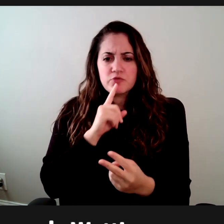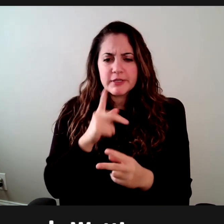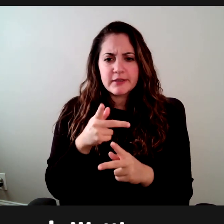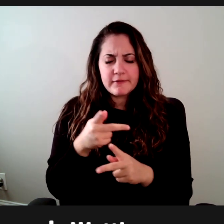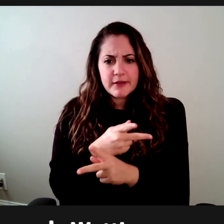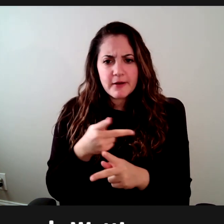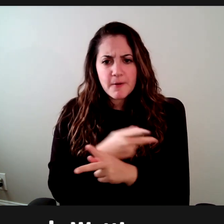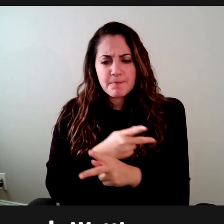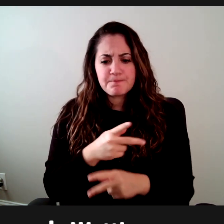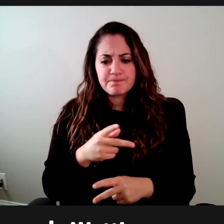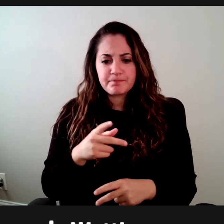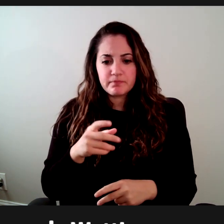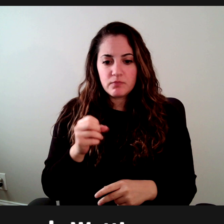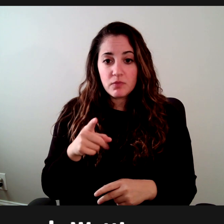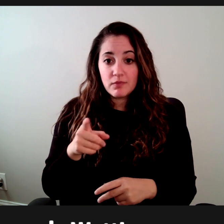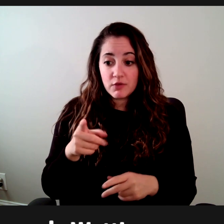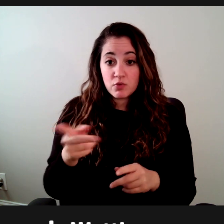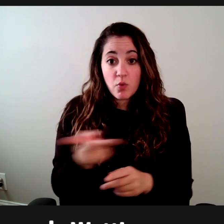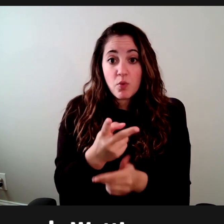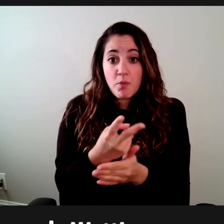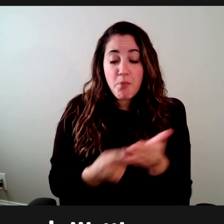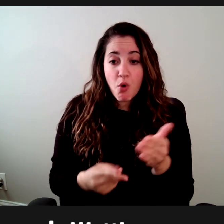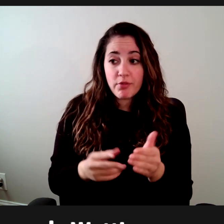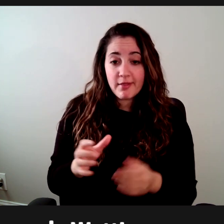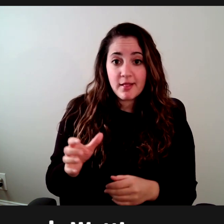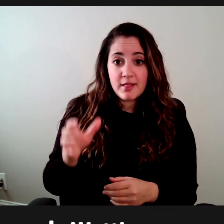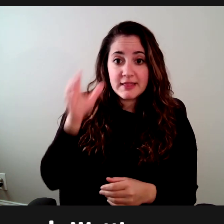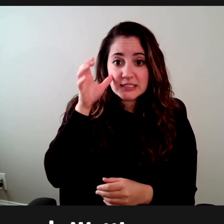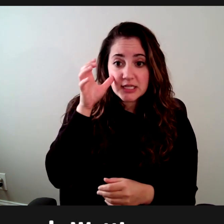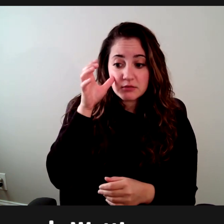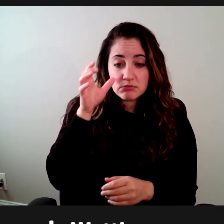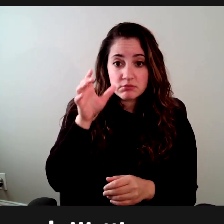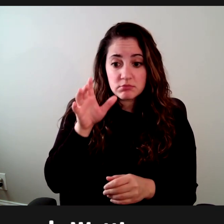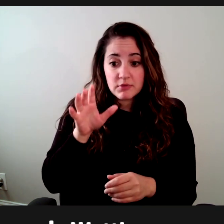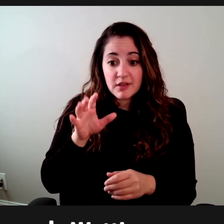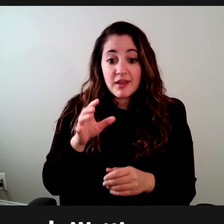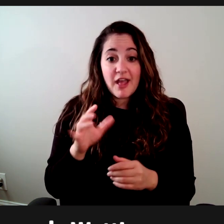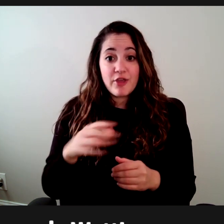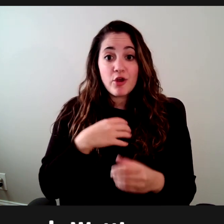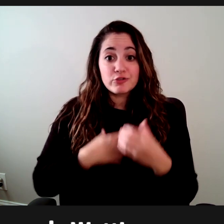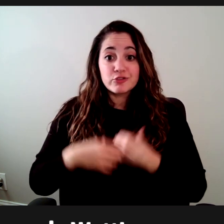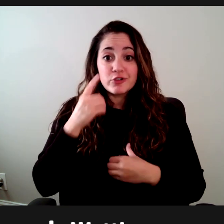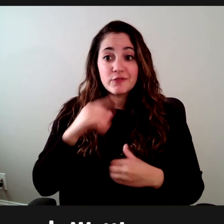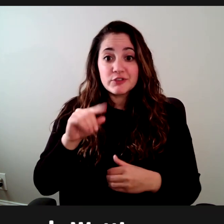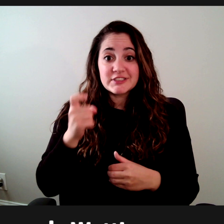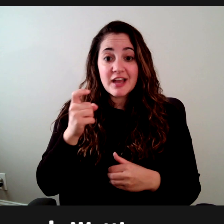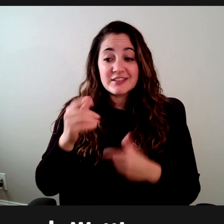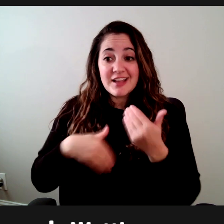for the couple to really come into this place where there's a listening that's going to happen, and a slowing